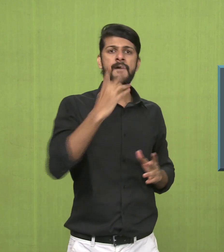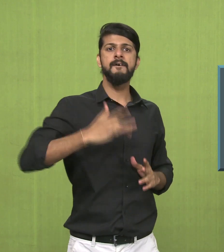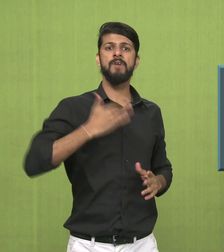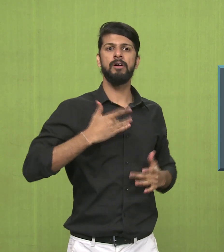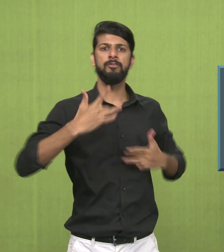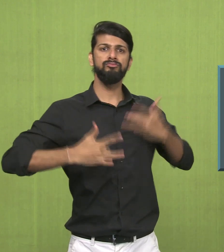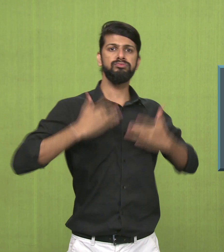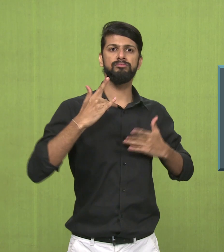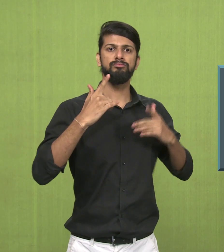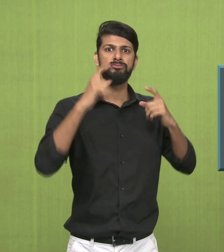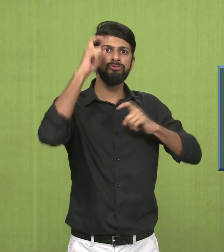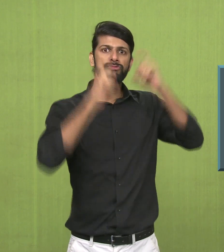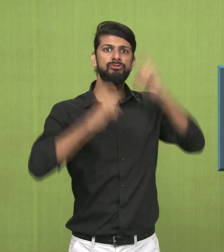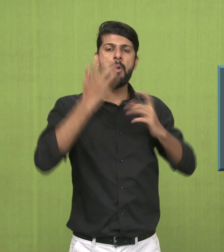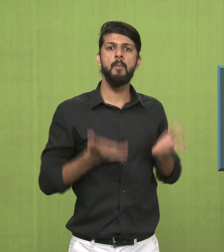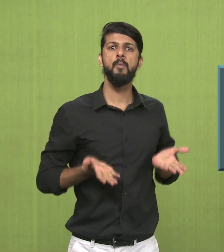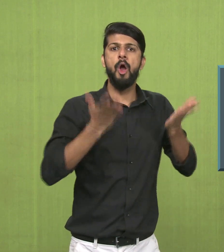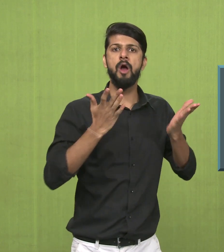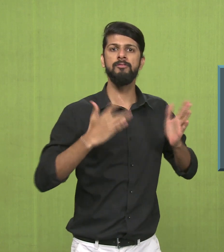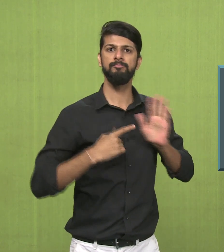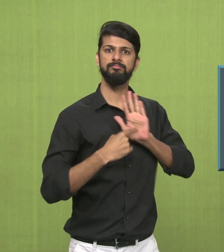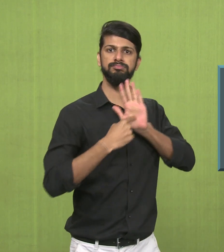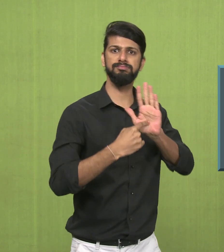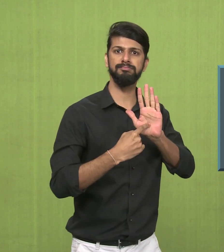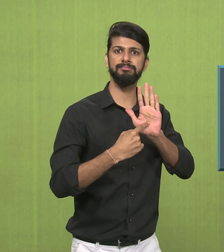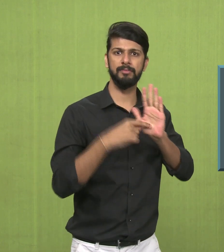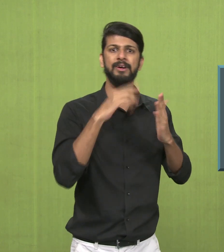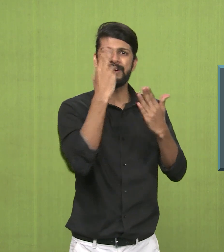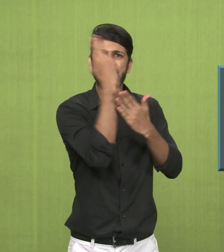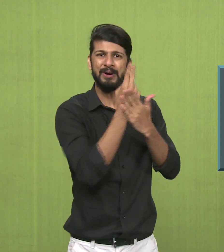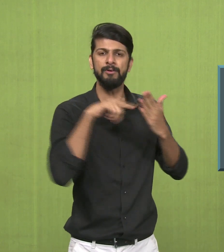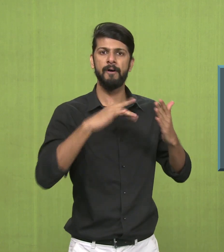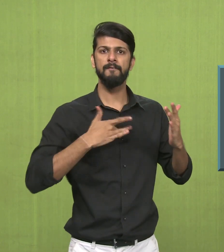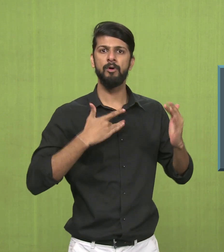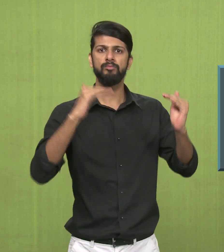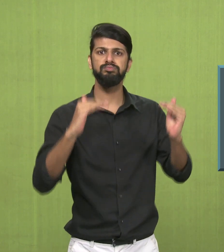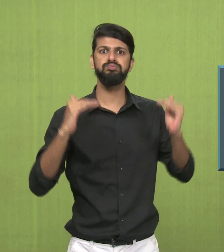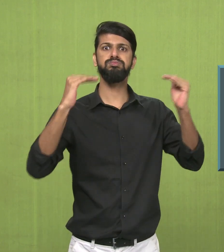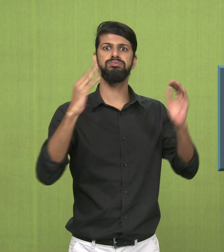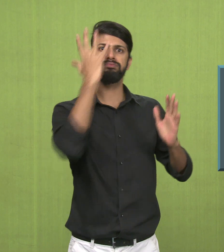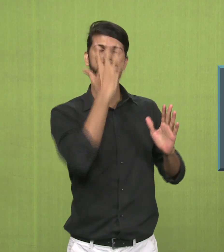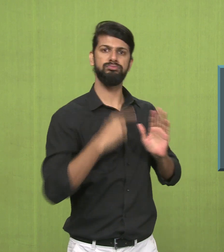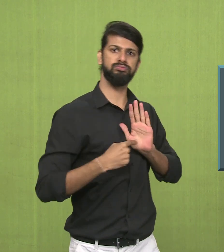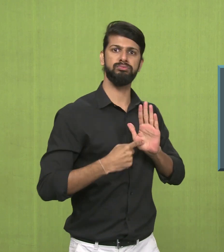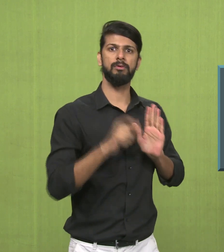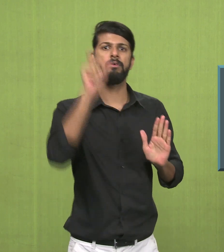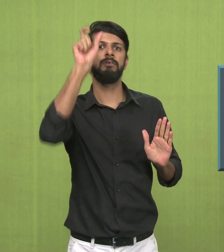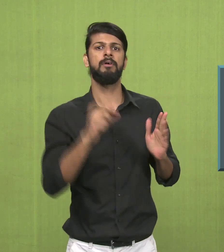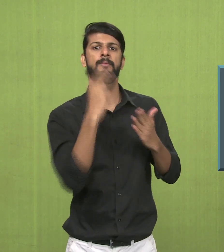importance, the expressions have been realistically depicted and emphasized